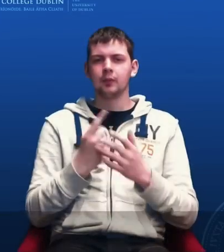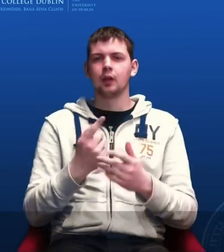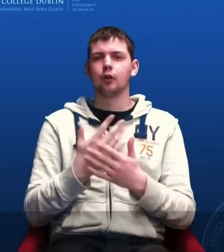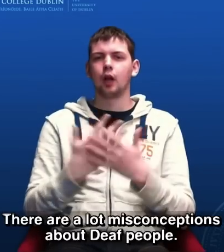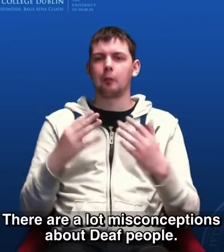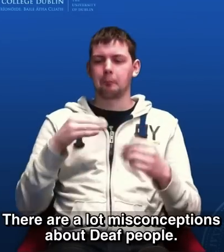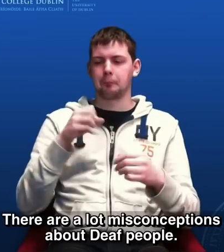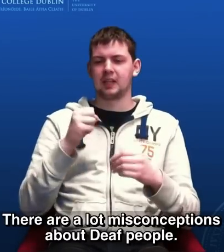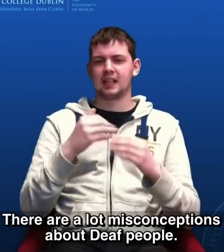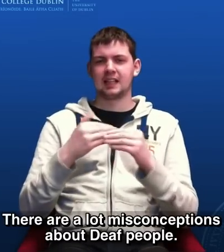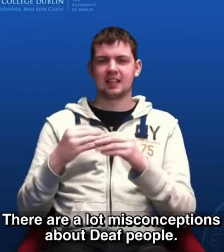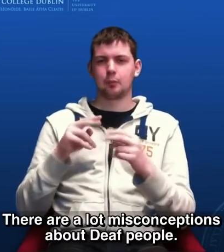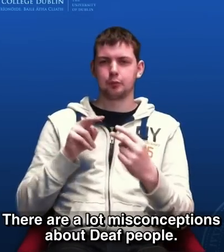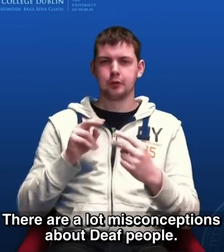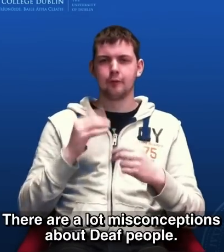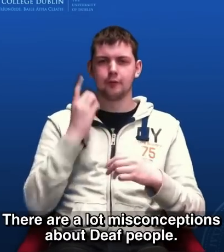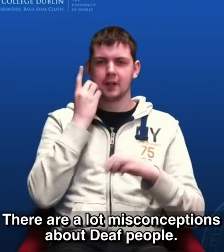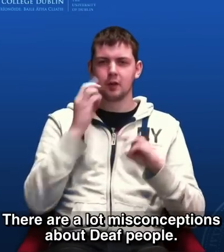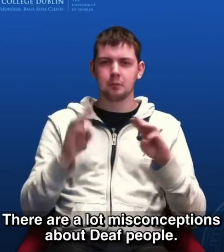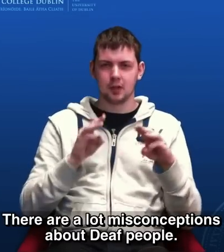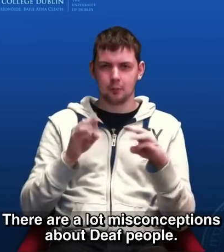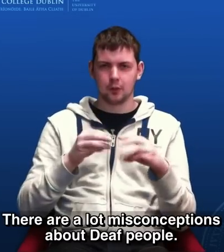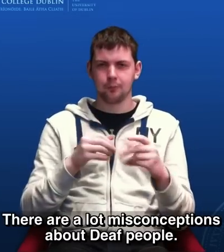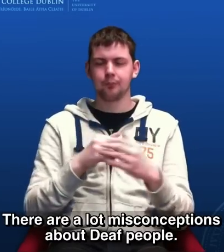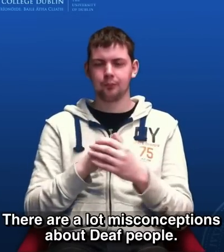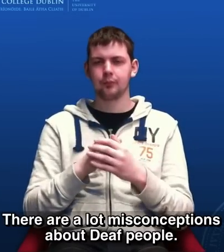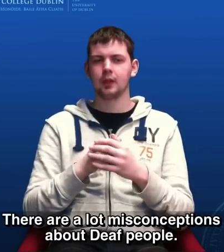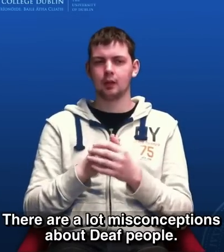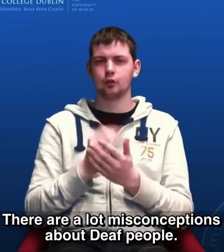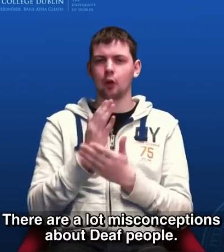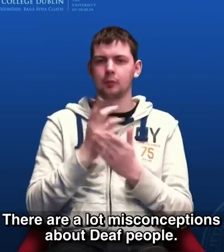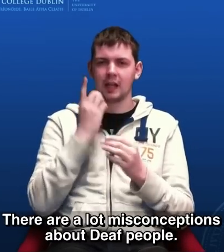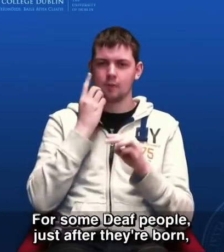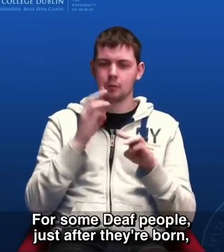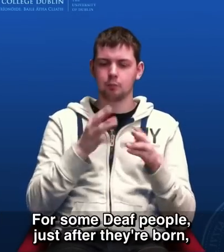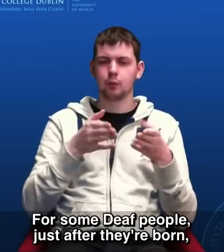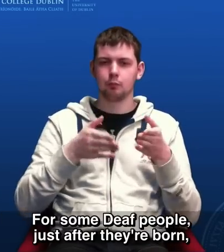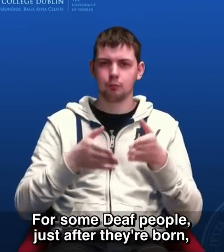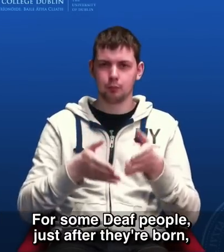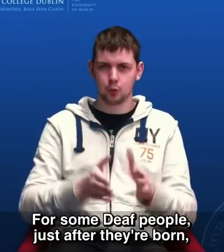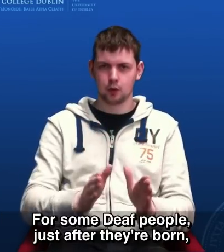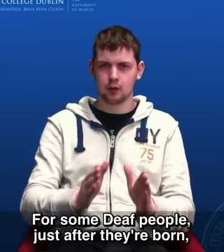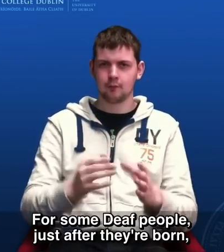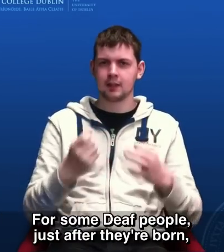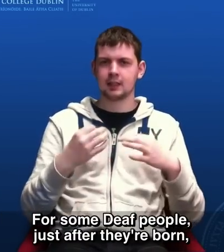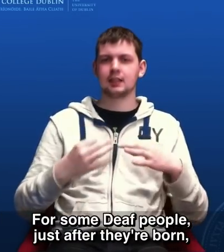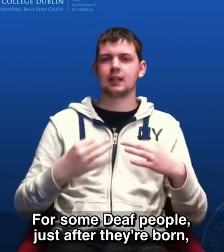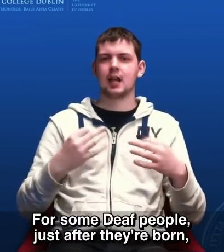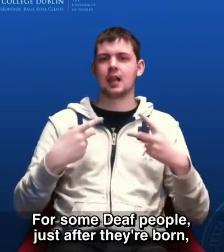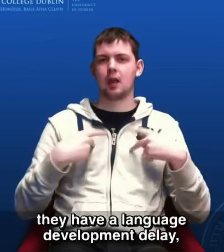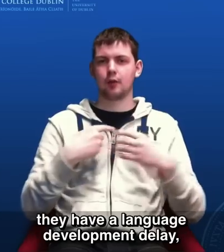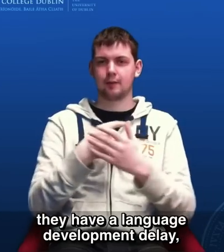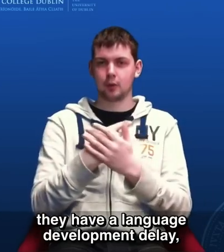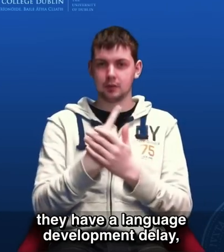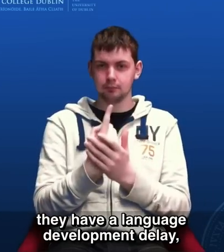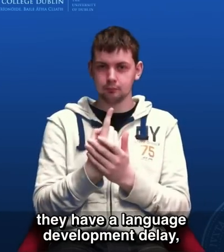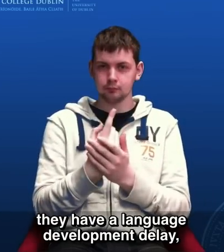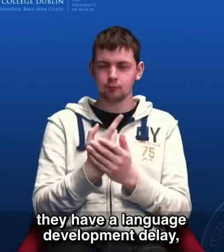There are a lot of misconceptions about deaf people. For some deaf people, just after they're born, they have a language development